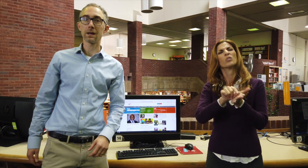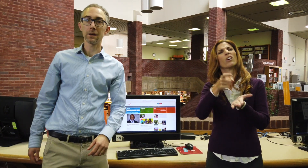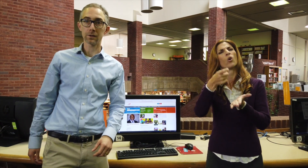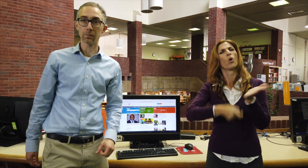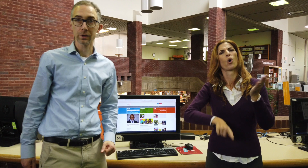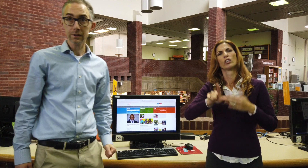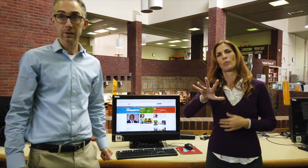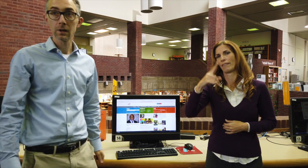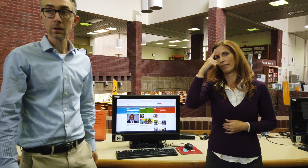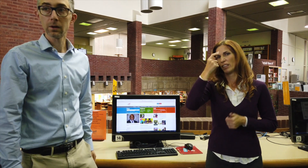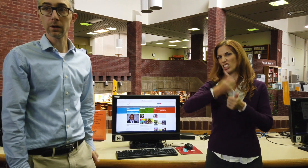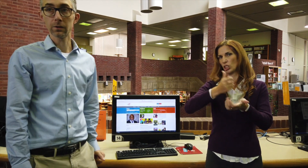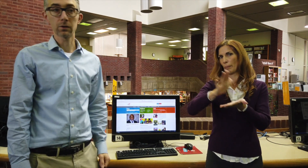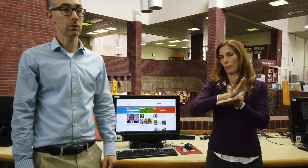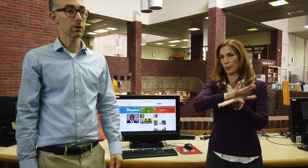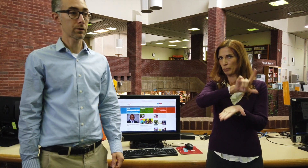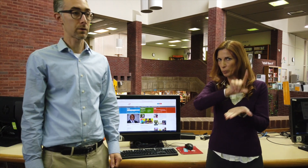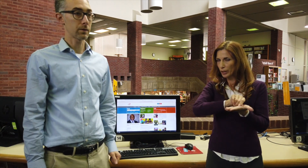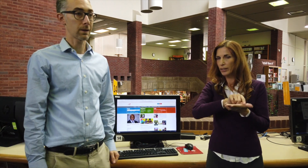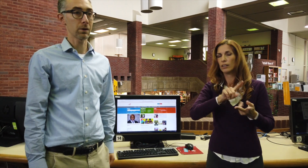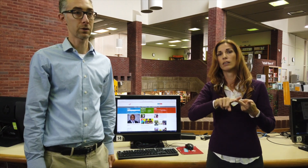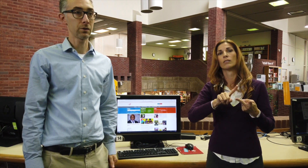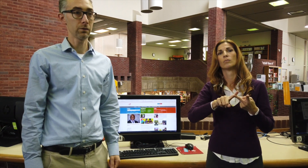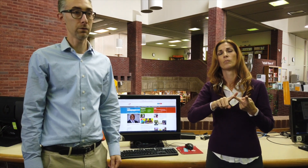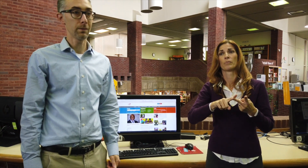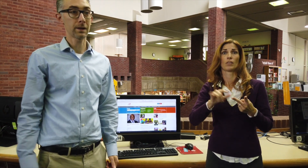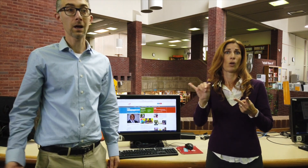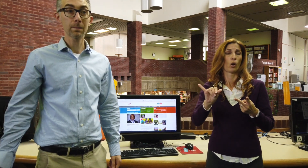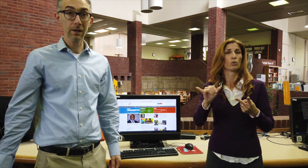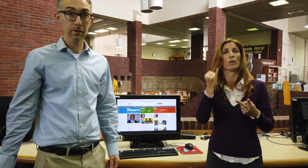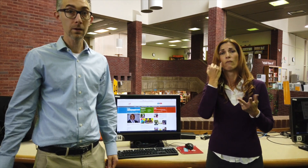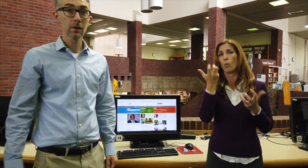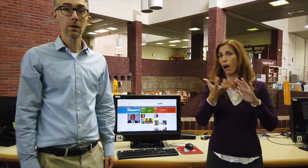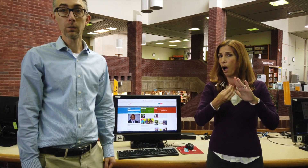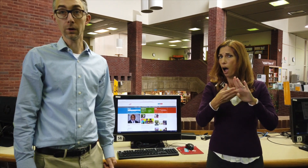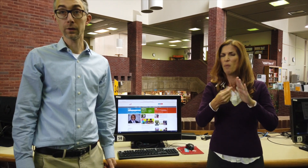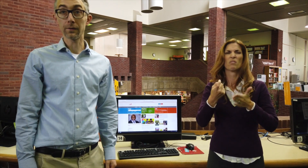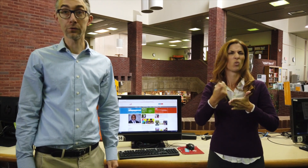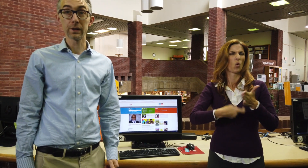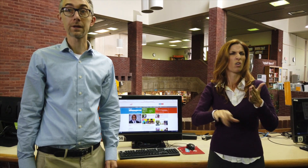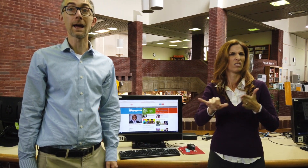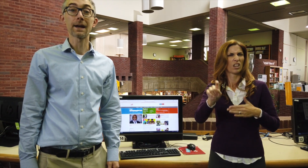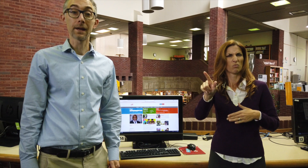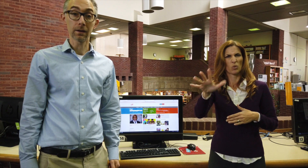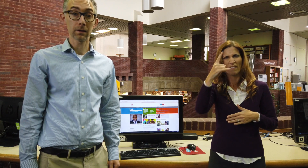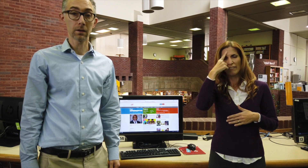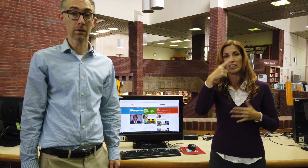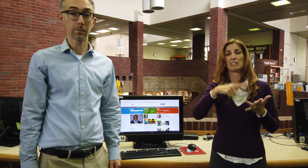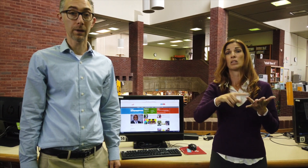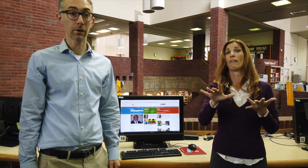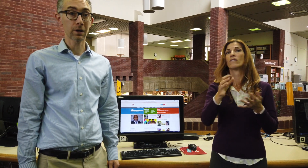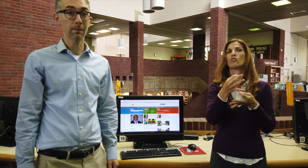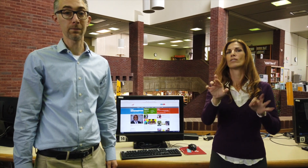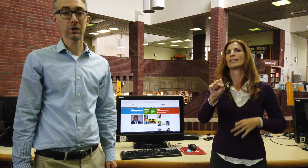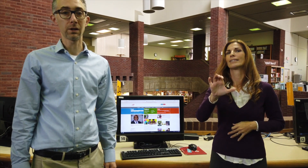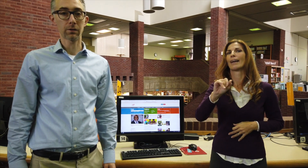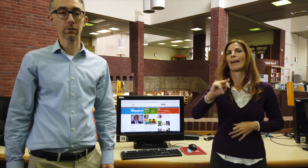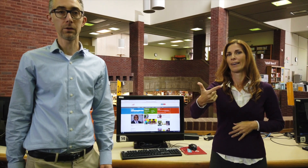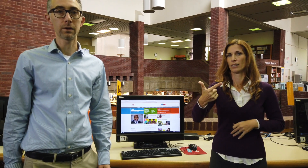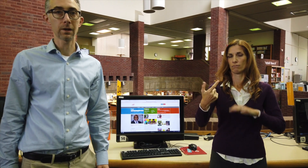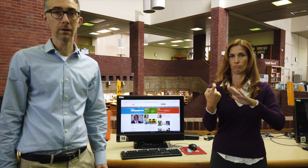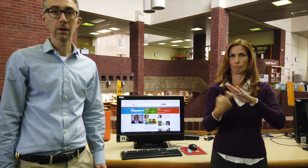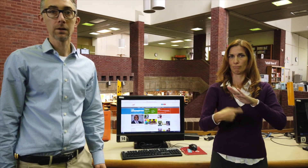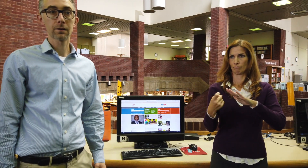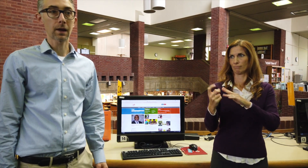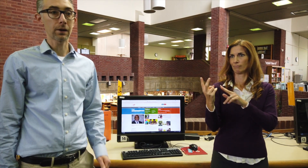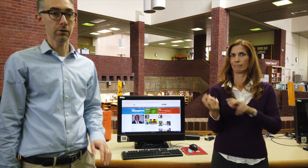cents a page to print. It also costs that much to make copies. We also have free scanning in our copy machine, so